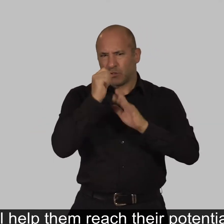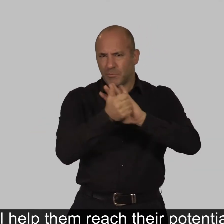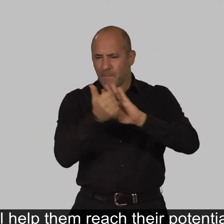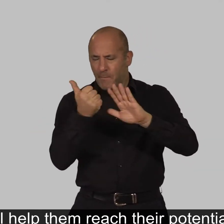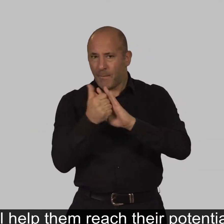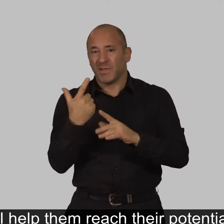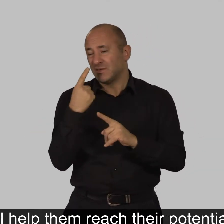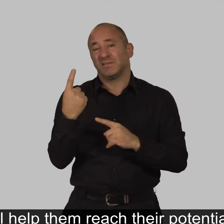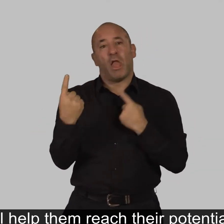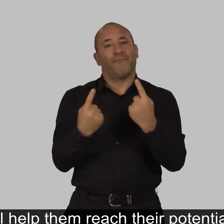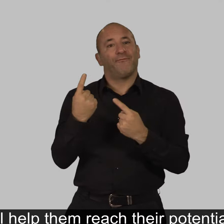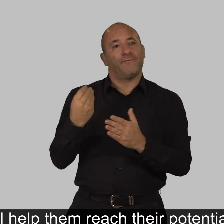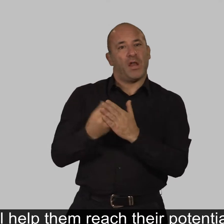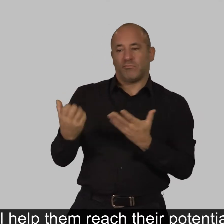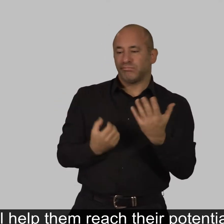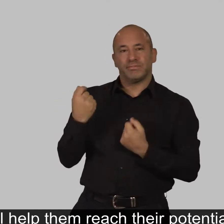more financially independent.